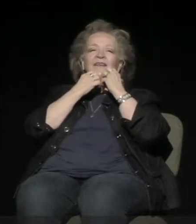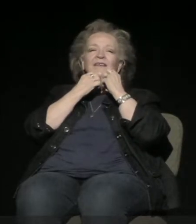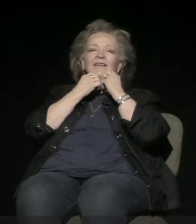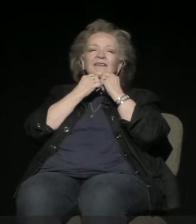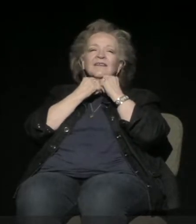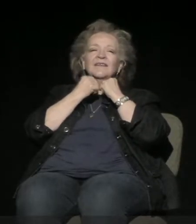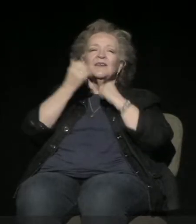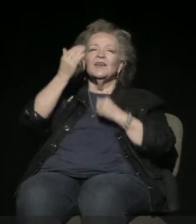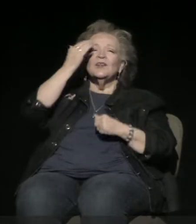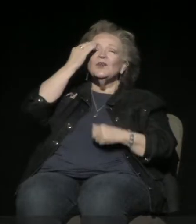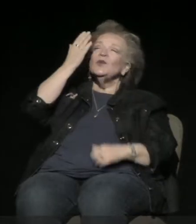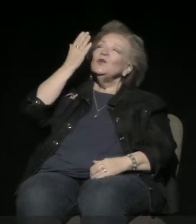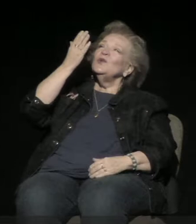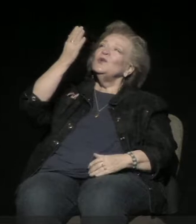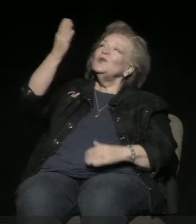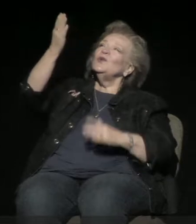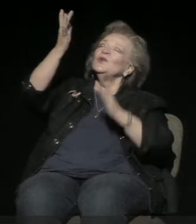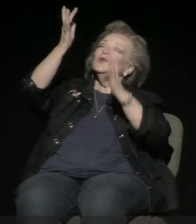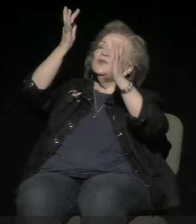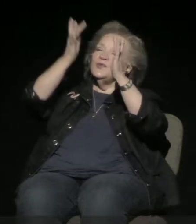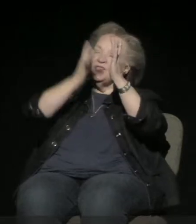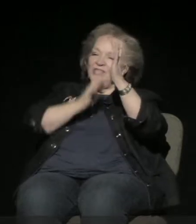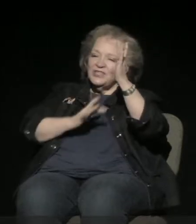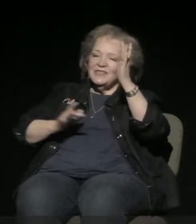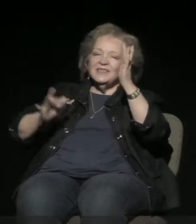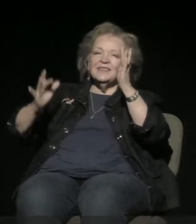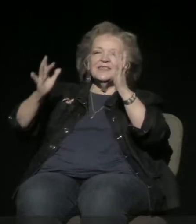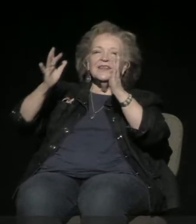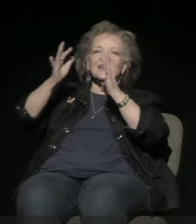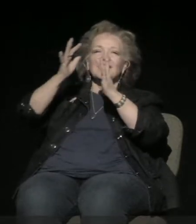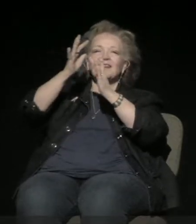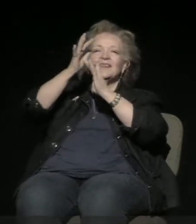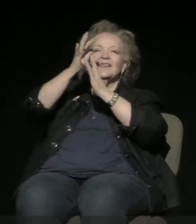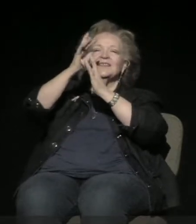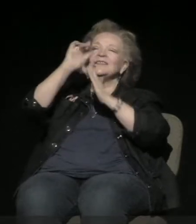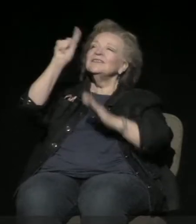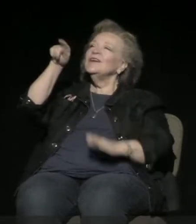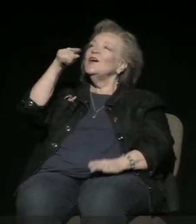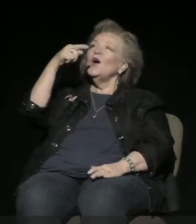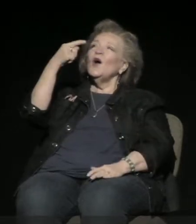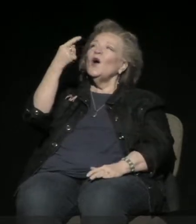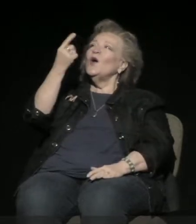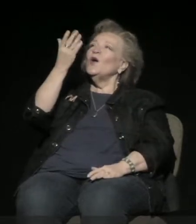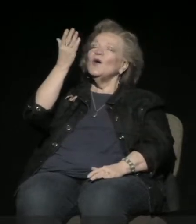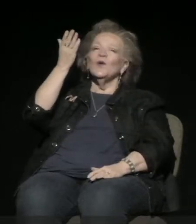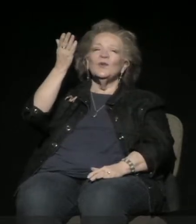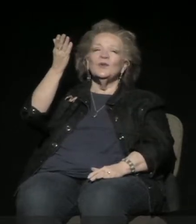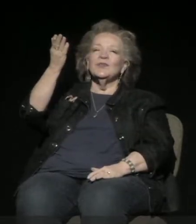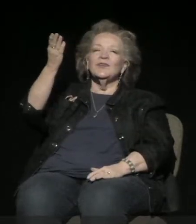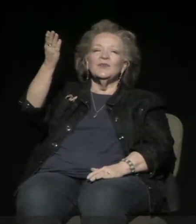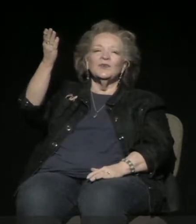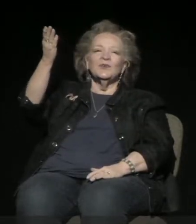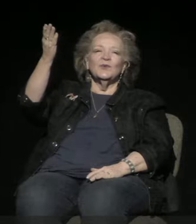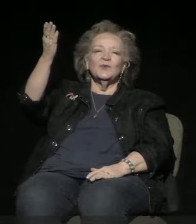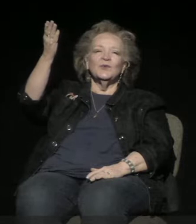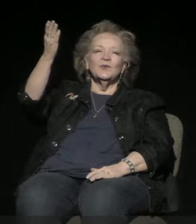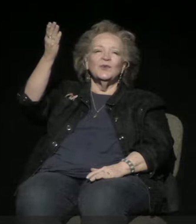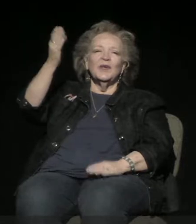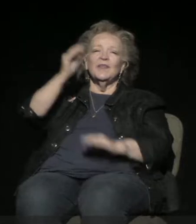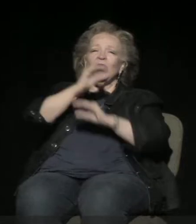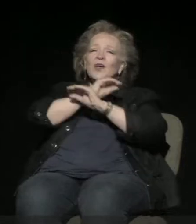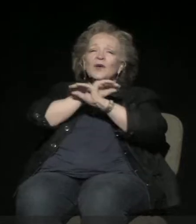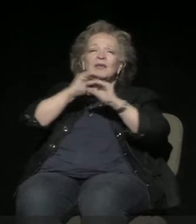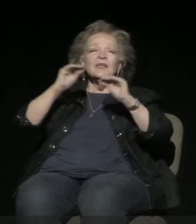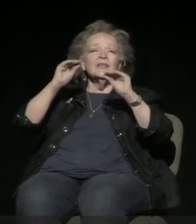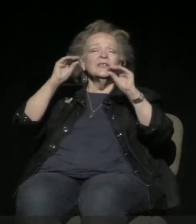You Knowing You Jesus Knowing You